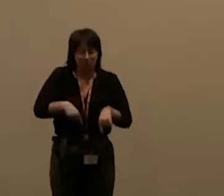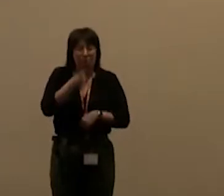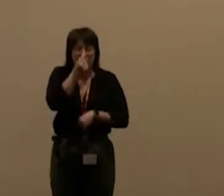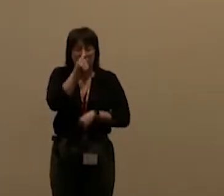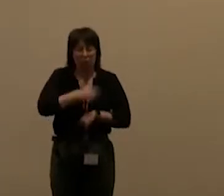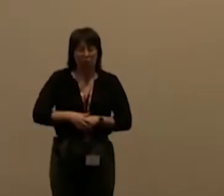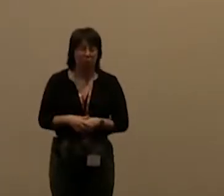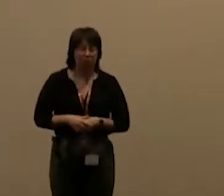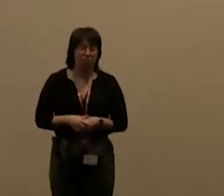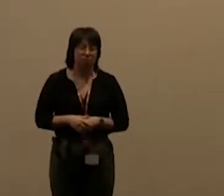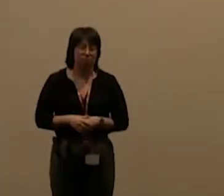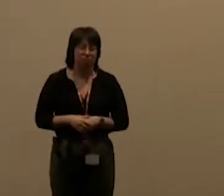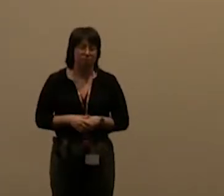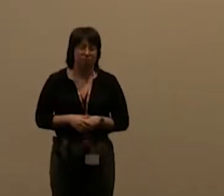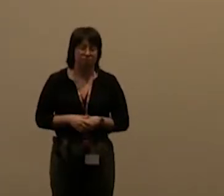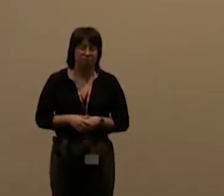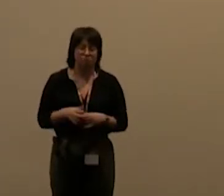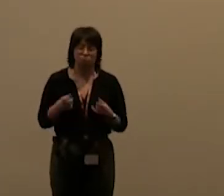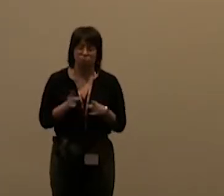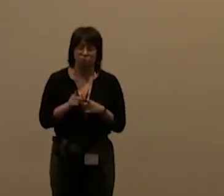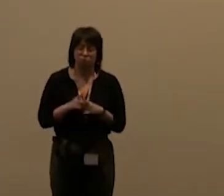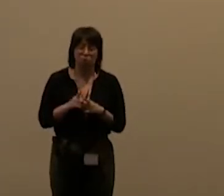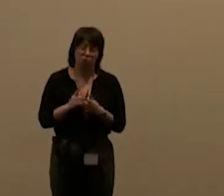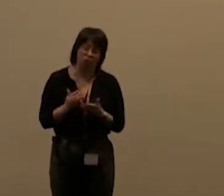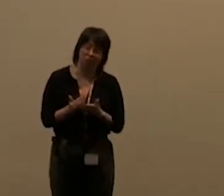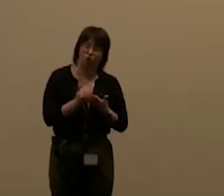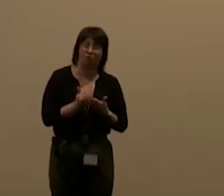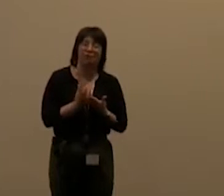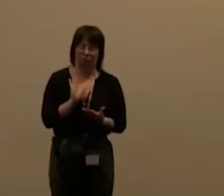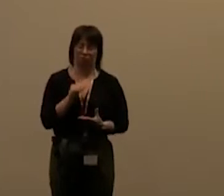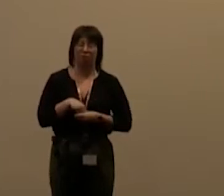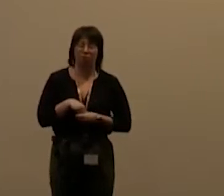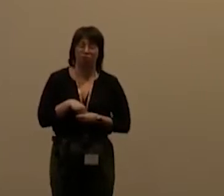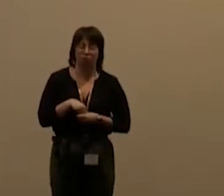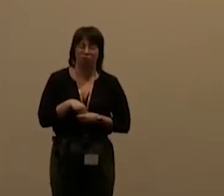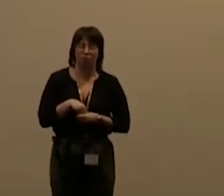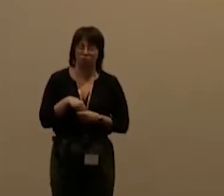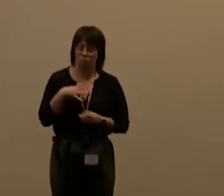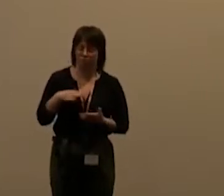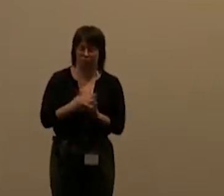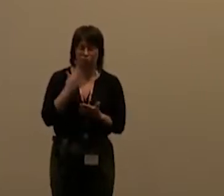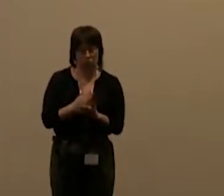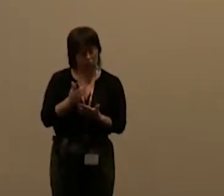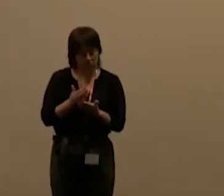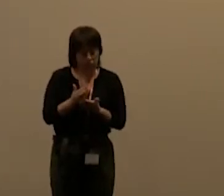possible. There's also built-in security and governance. So anytime we're building solutions, right, we want to make sure that we